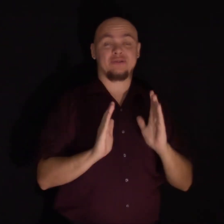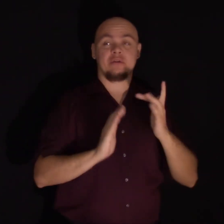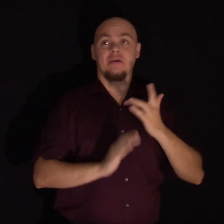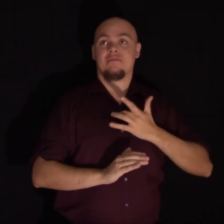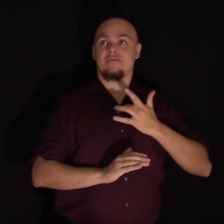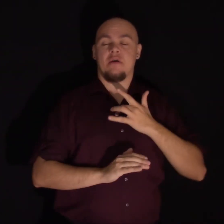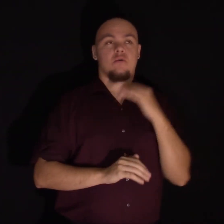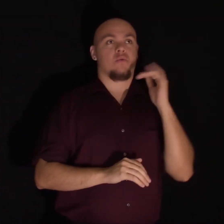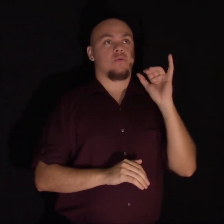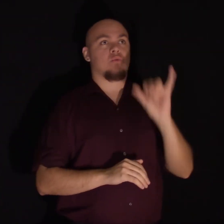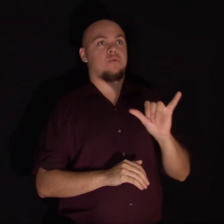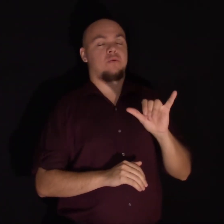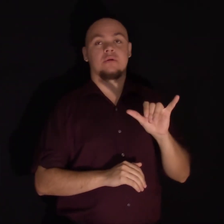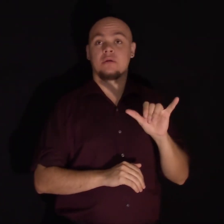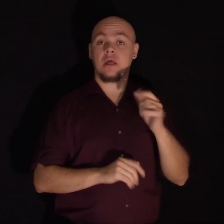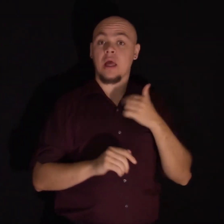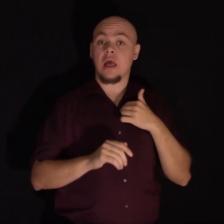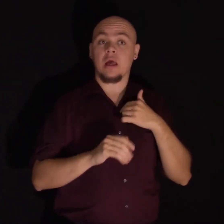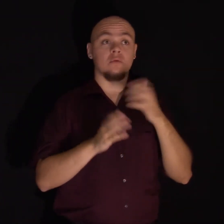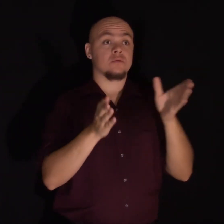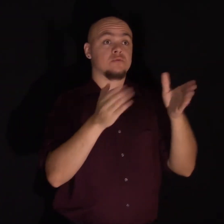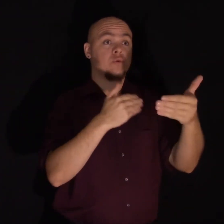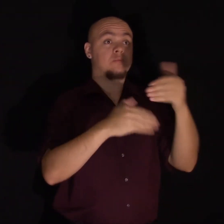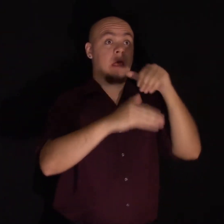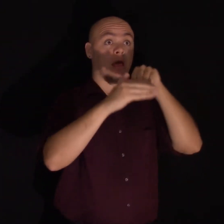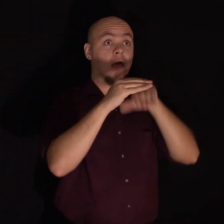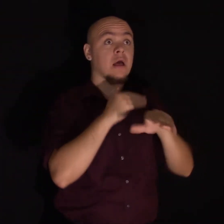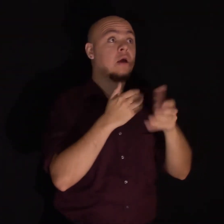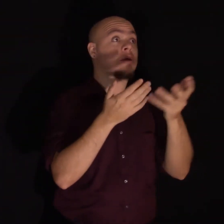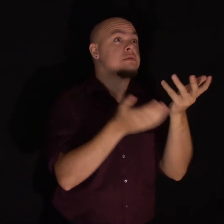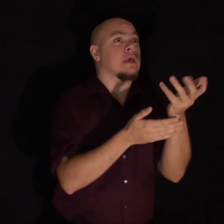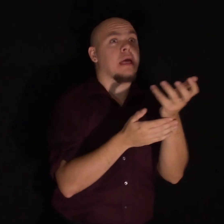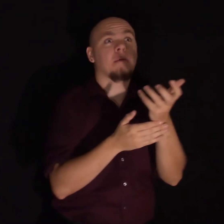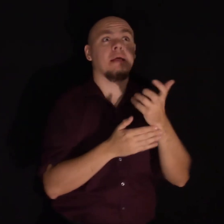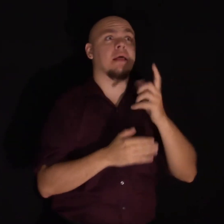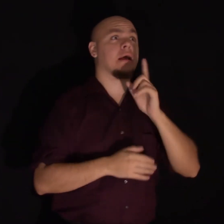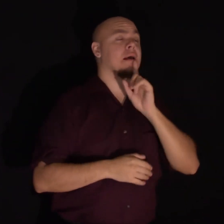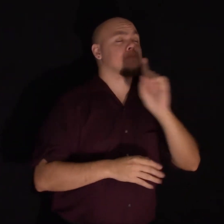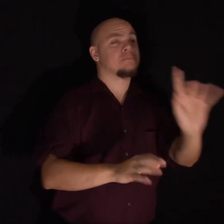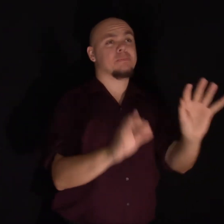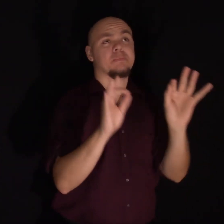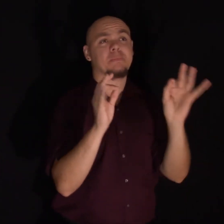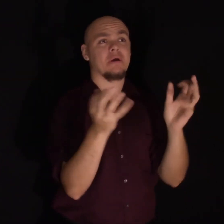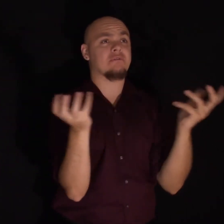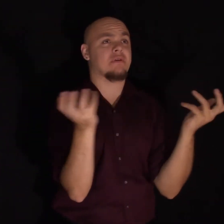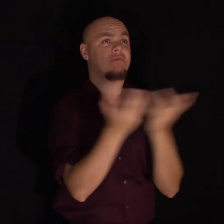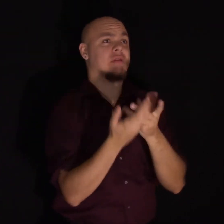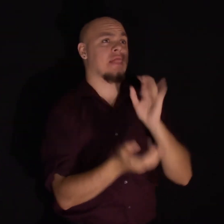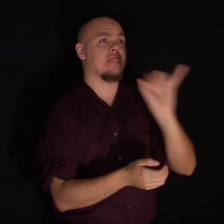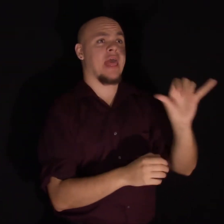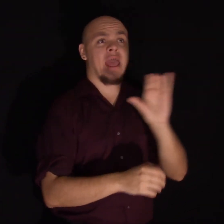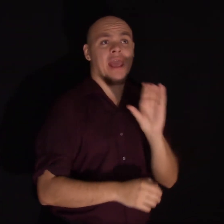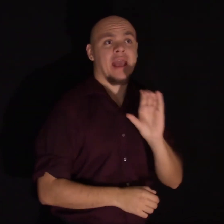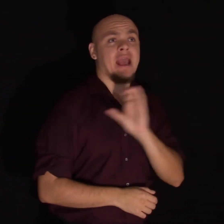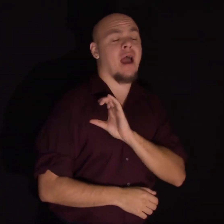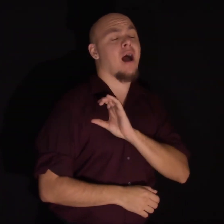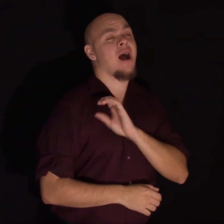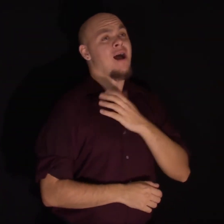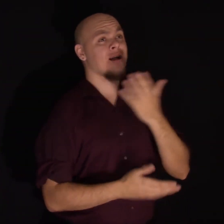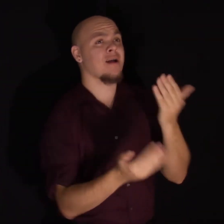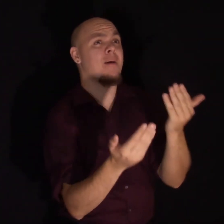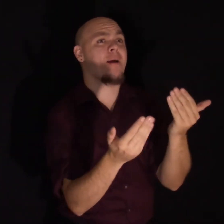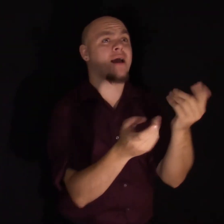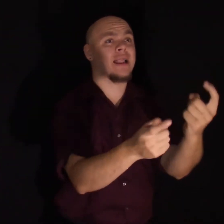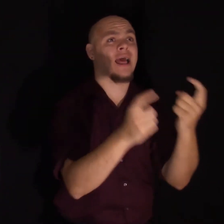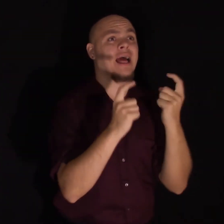I spent my career going into rooms, desperately trying to convince someone that I was the perfect version of that character, only